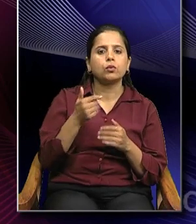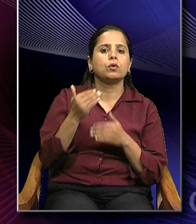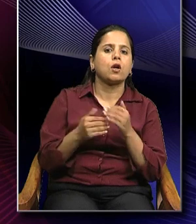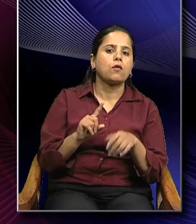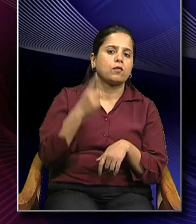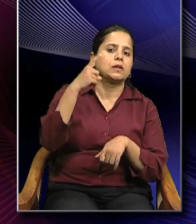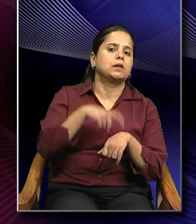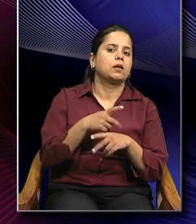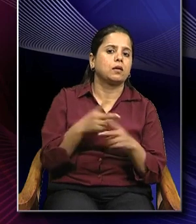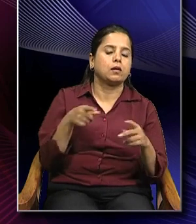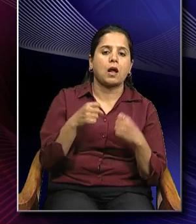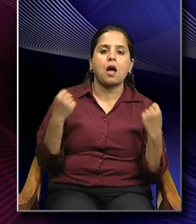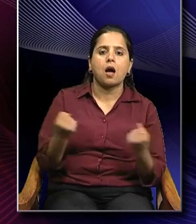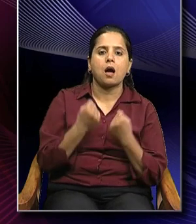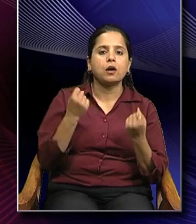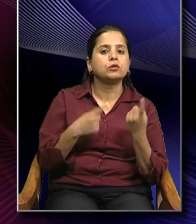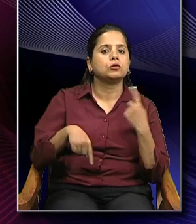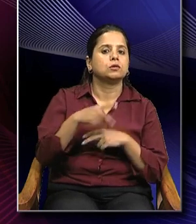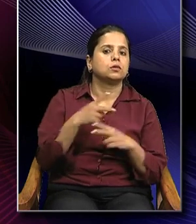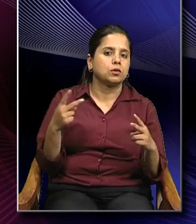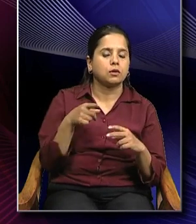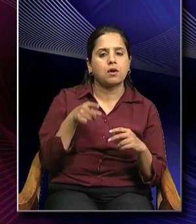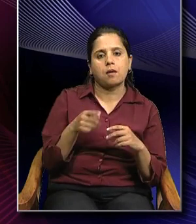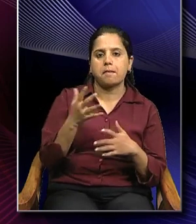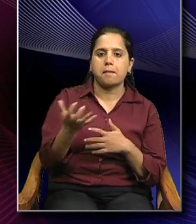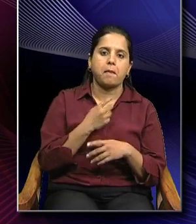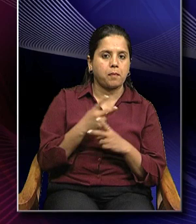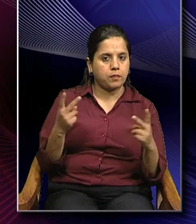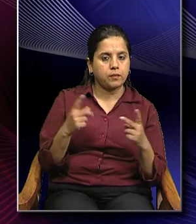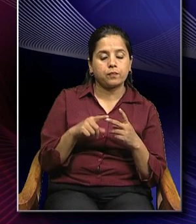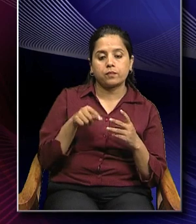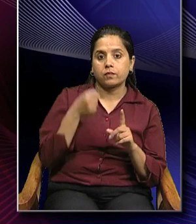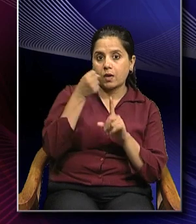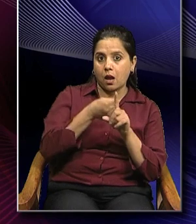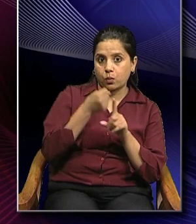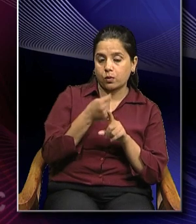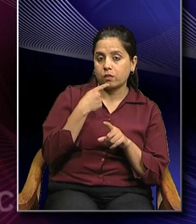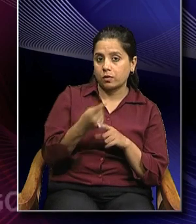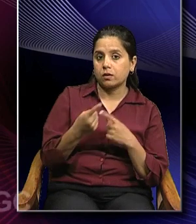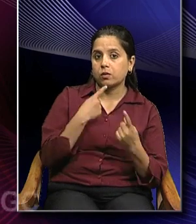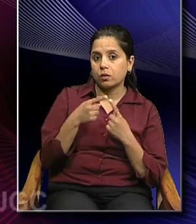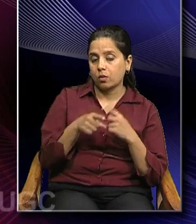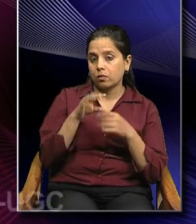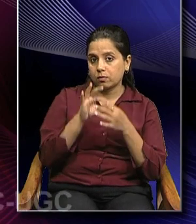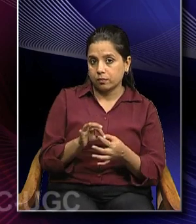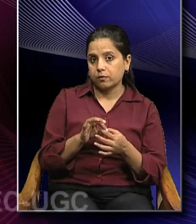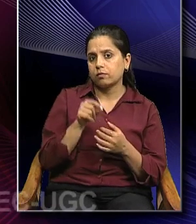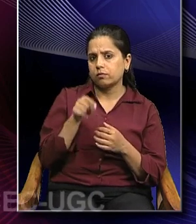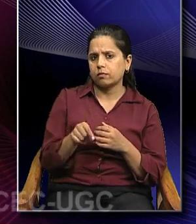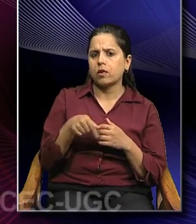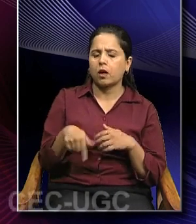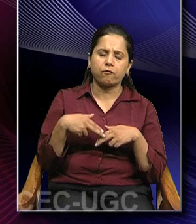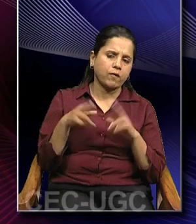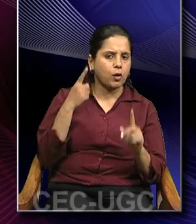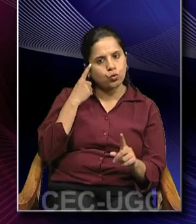first time. So, the action is in terms of purchase. And advocacy, when we talk about it, this is the ultimate goal